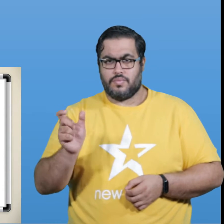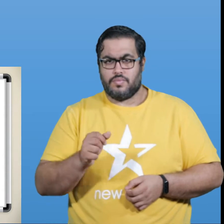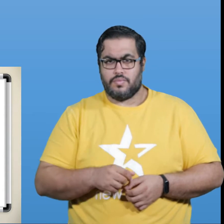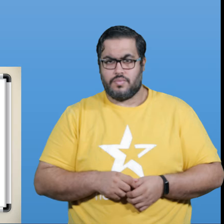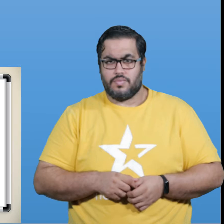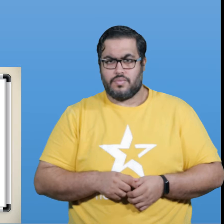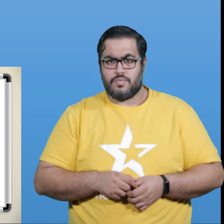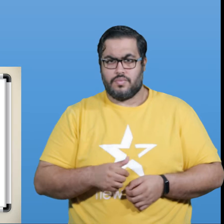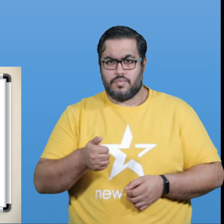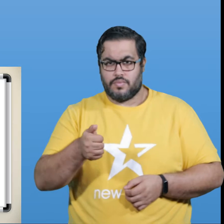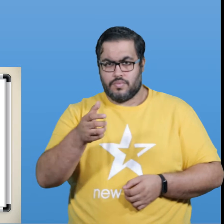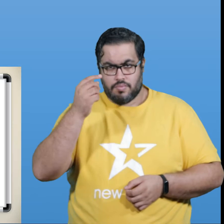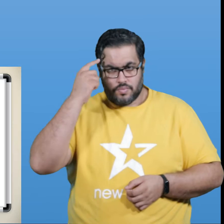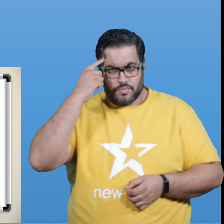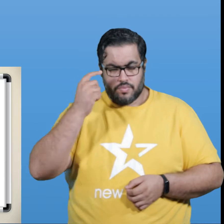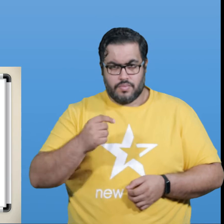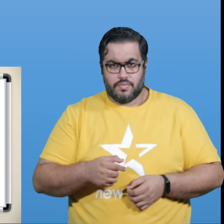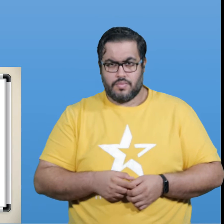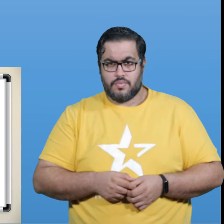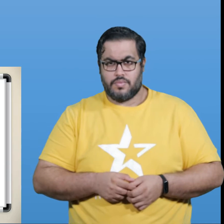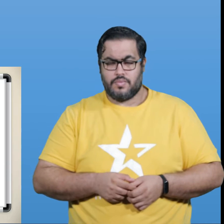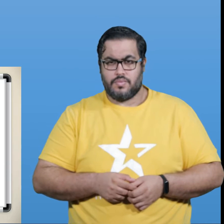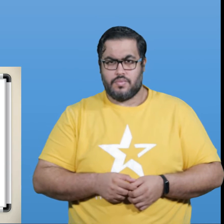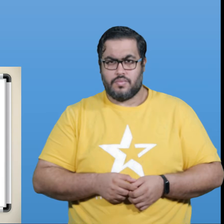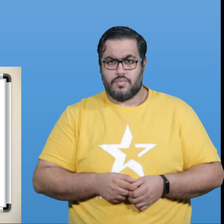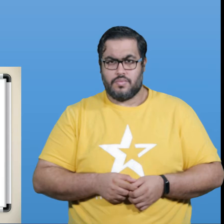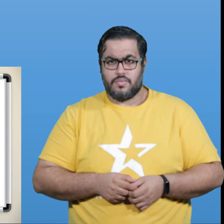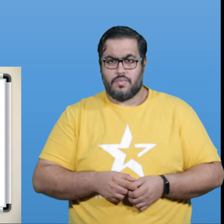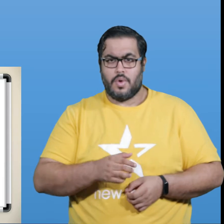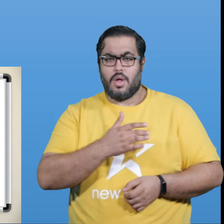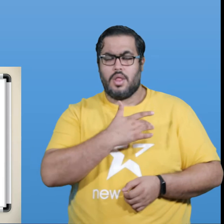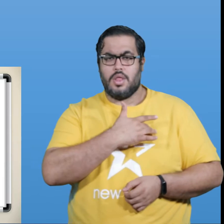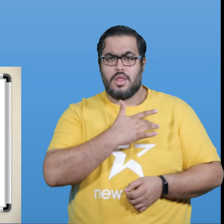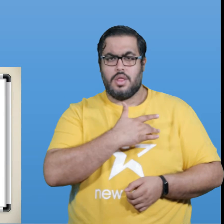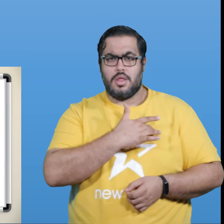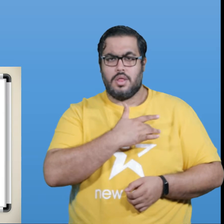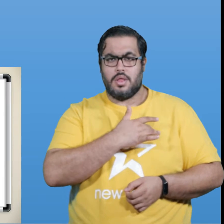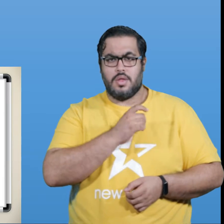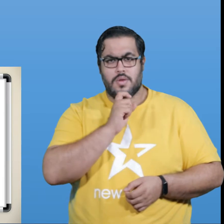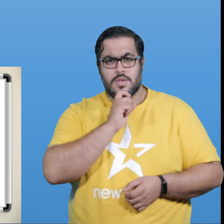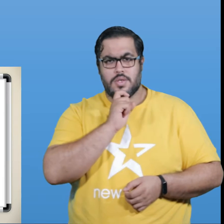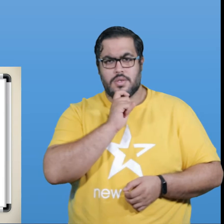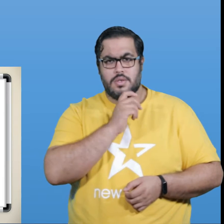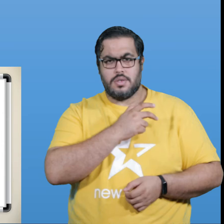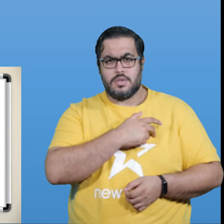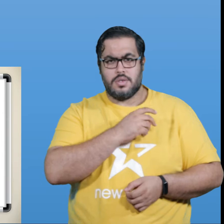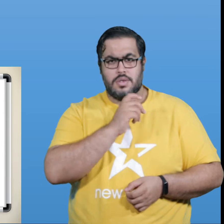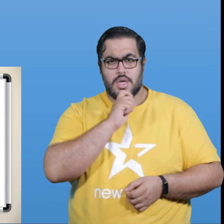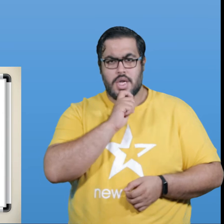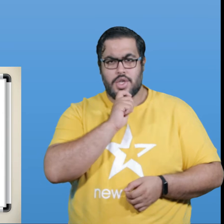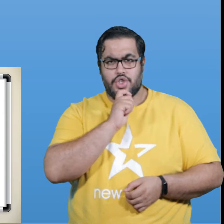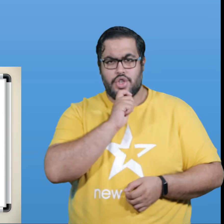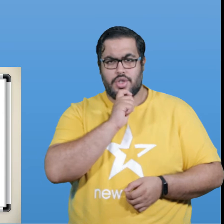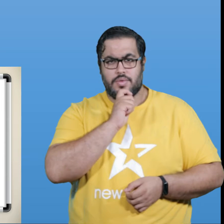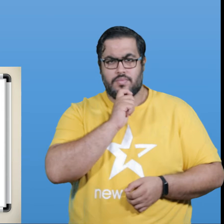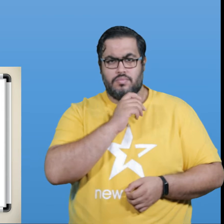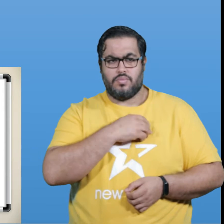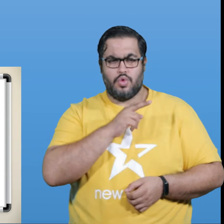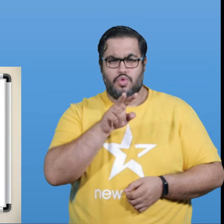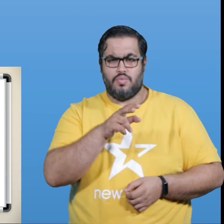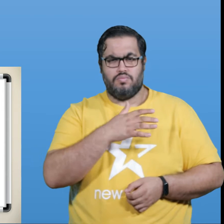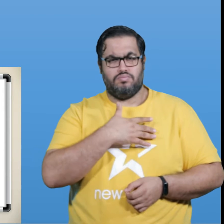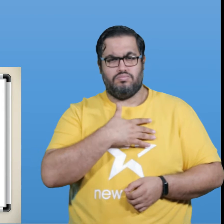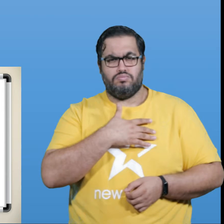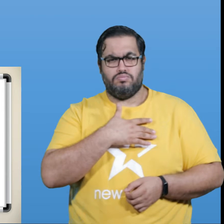try to guess? It is touching, of course, arousing strong feelings of sympathy, appreciation,